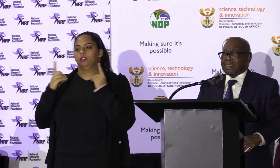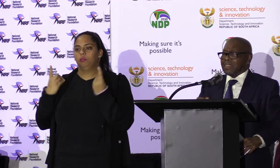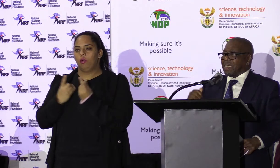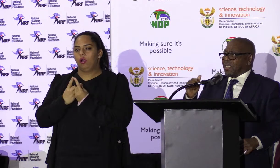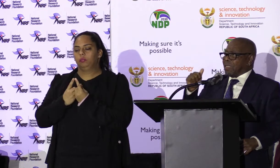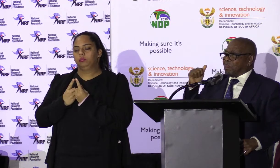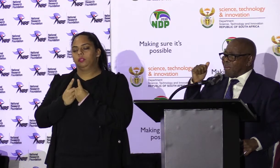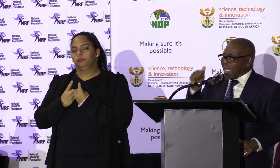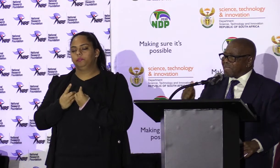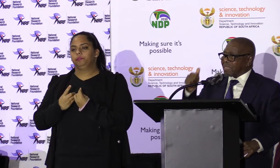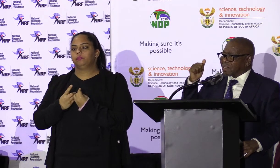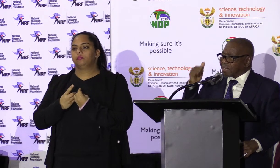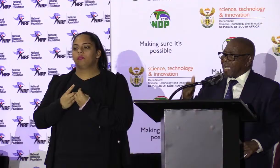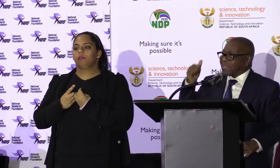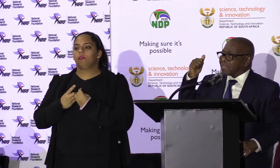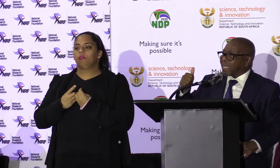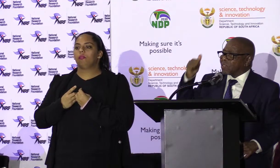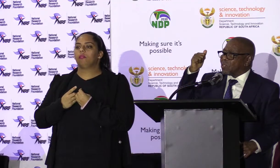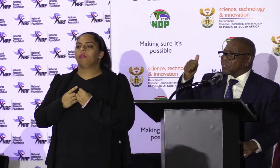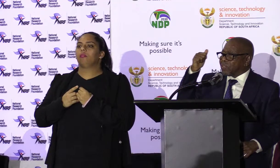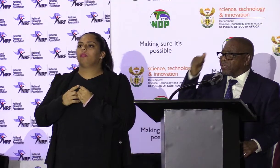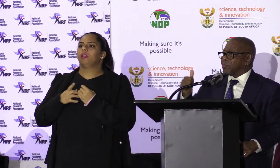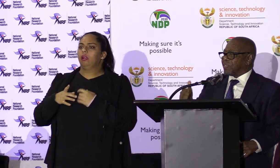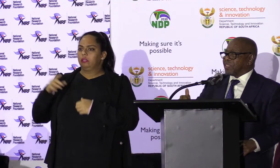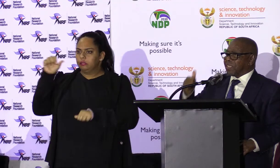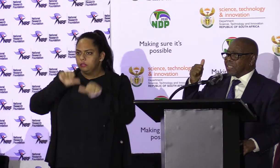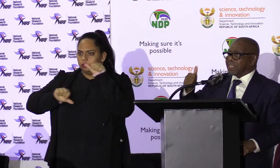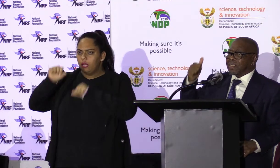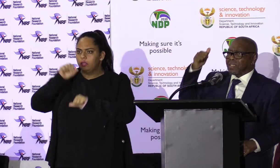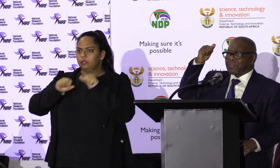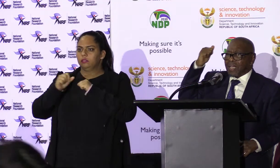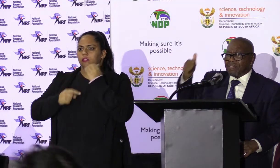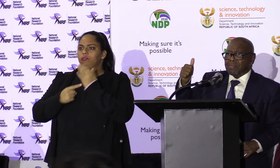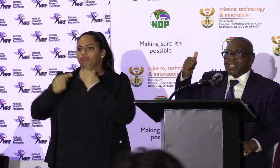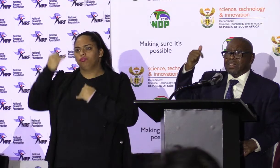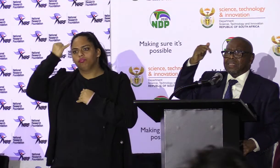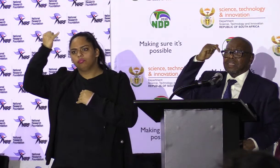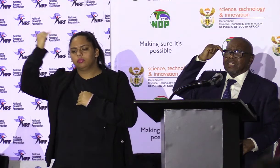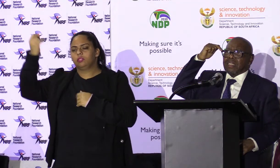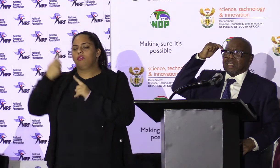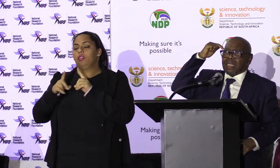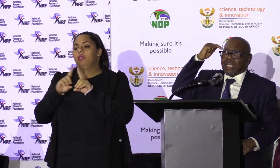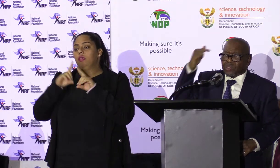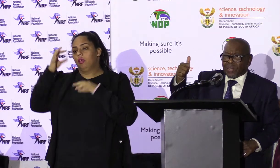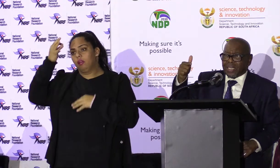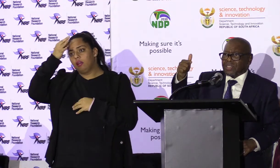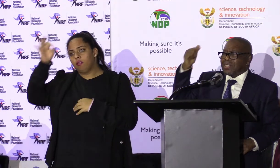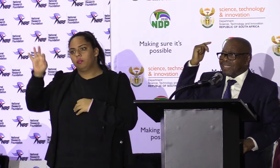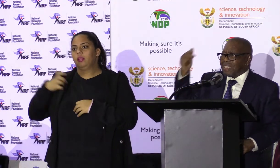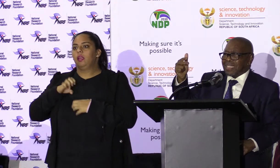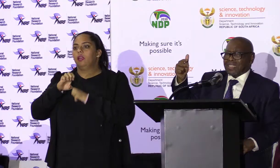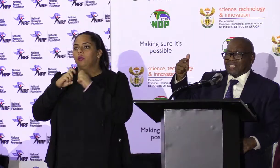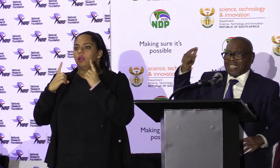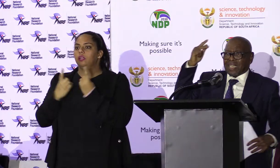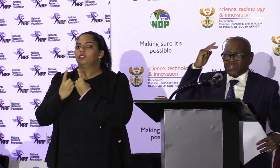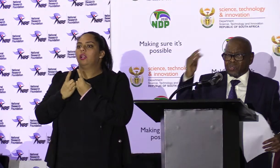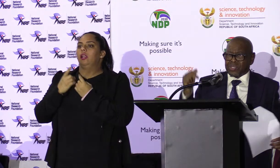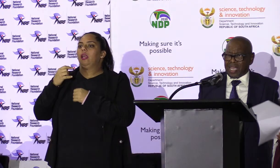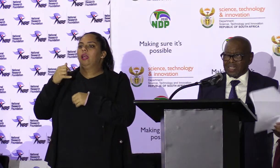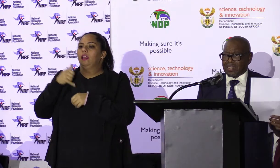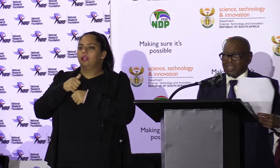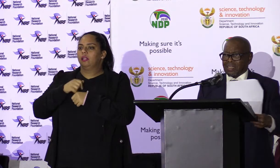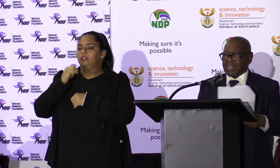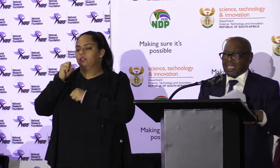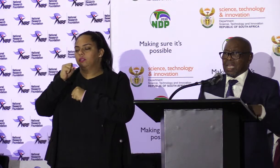department is placing science, technology, and innovation at the center of government, education, industry,